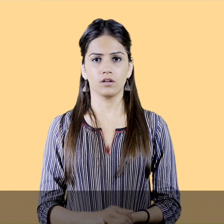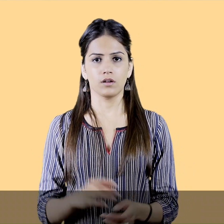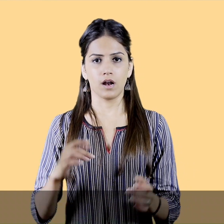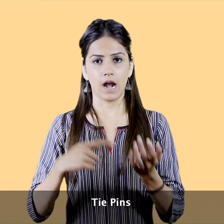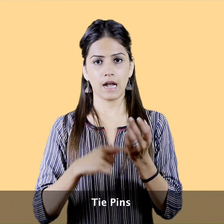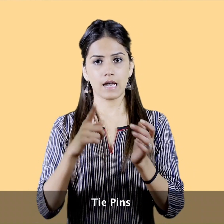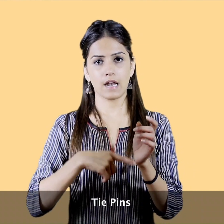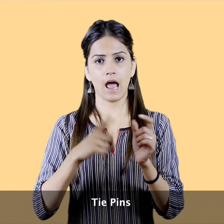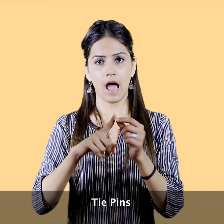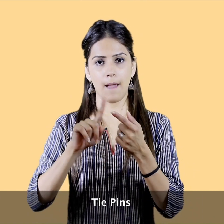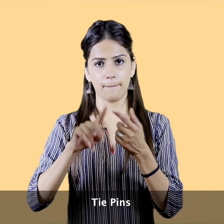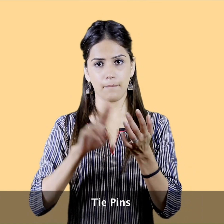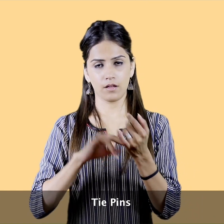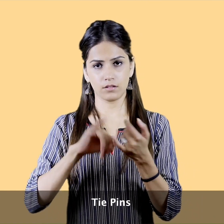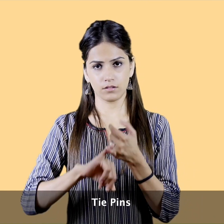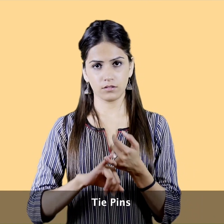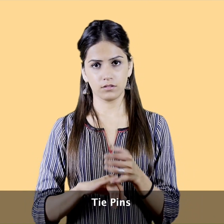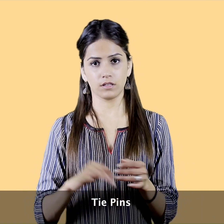tie pins,